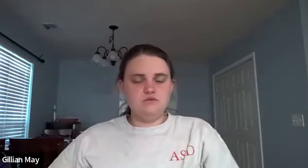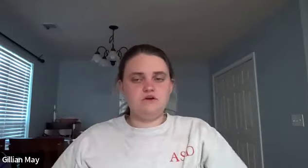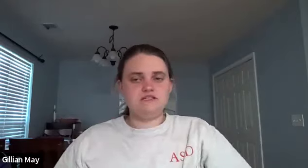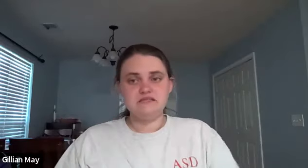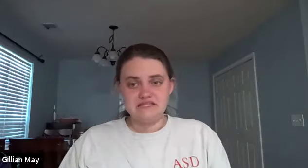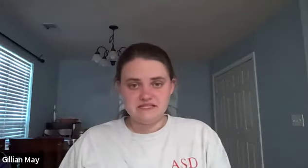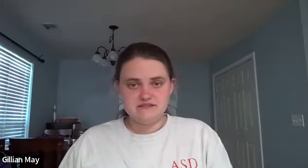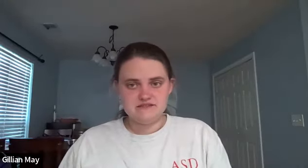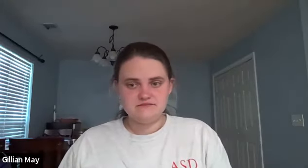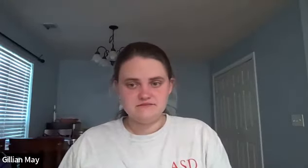was please.